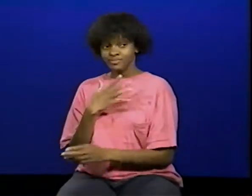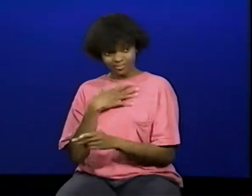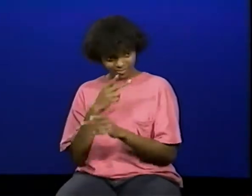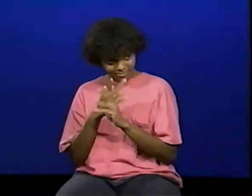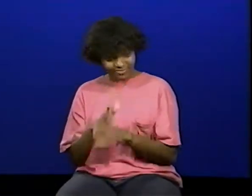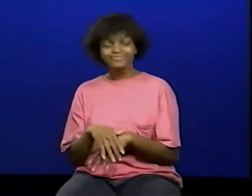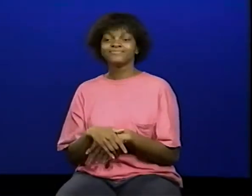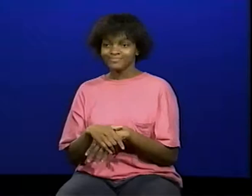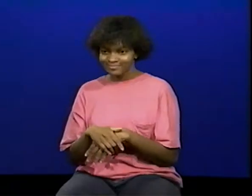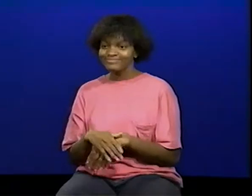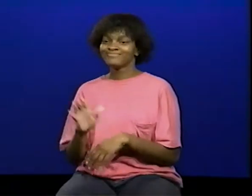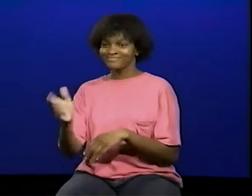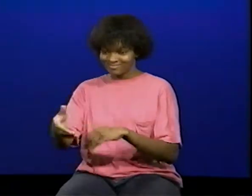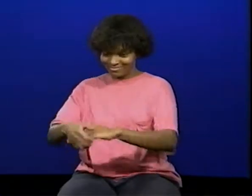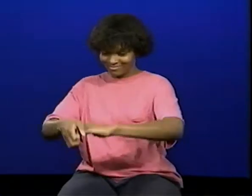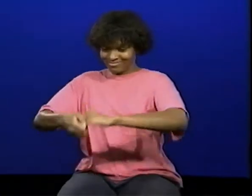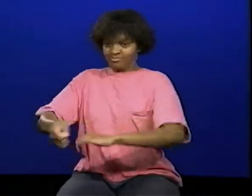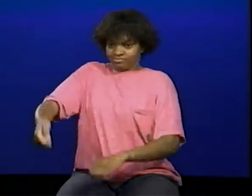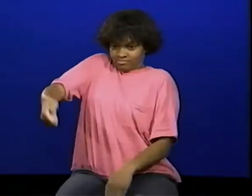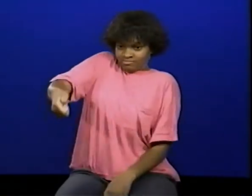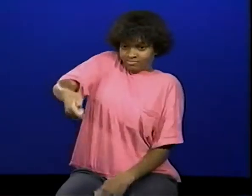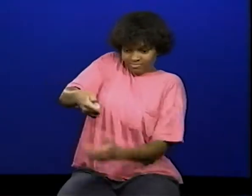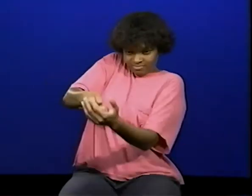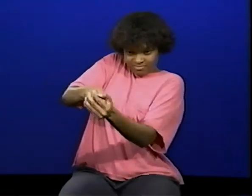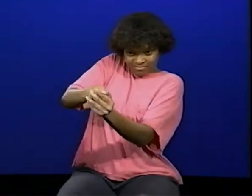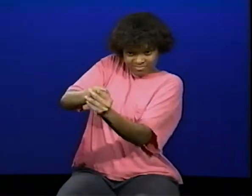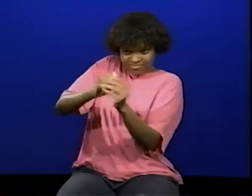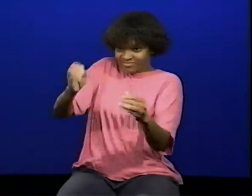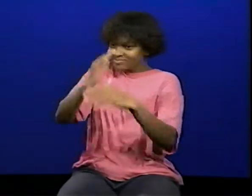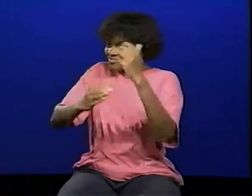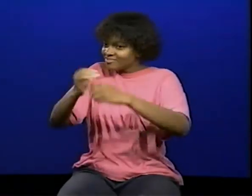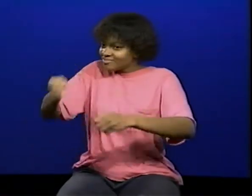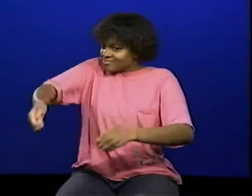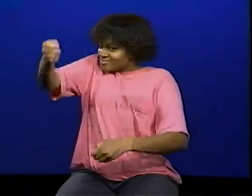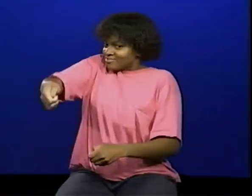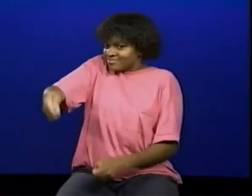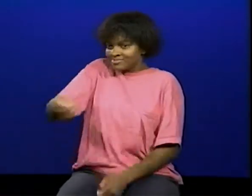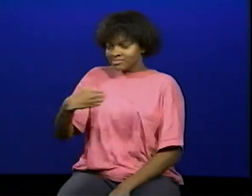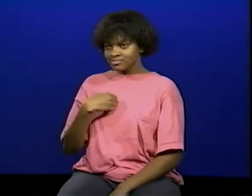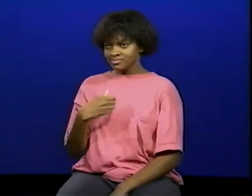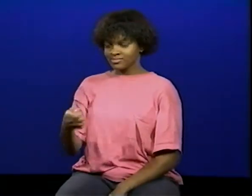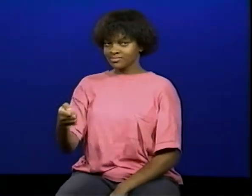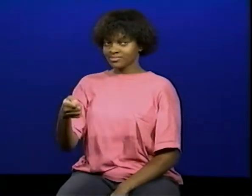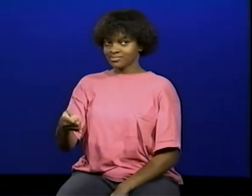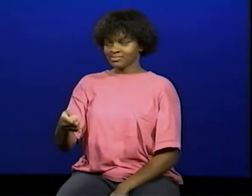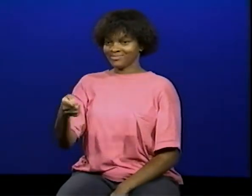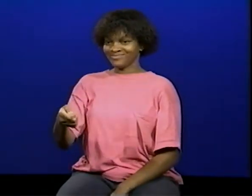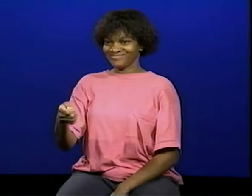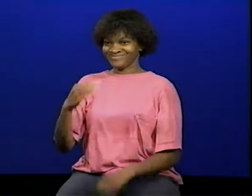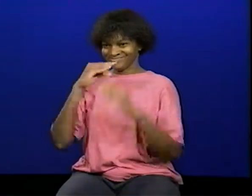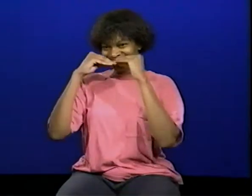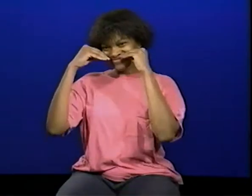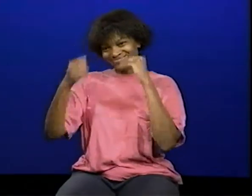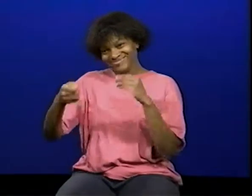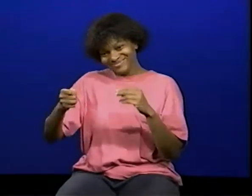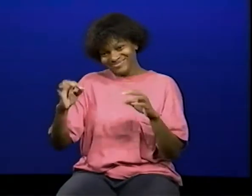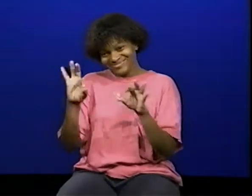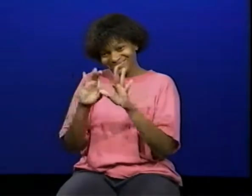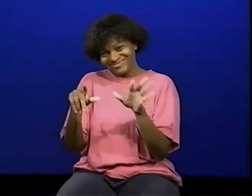They took me in an office where I met my supervisor. Supervisor had a very firm handshake, and I was kind of nervous because it was